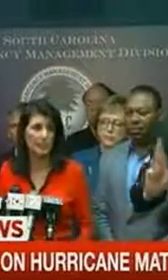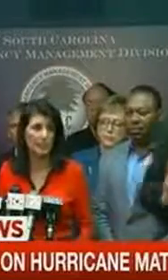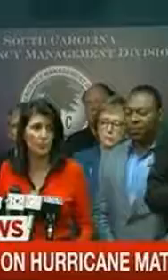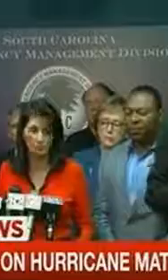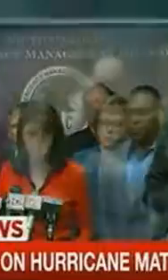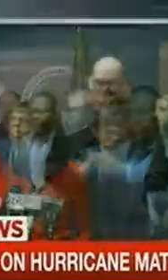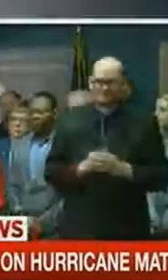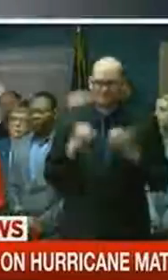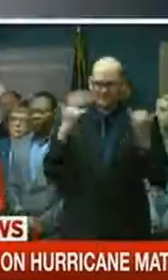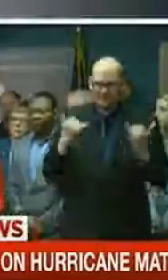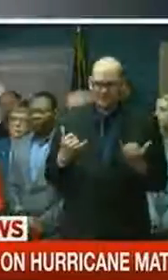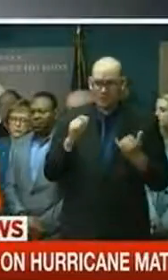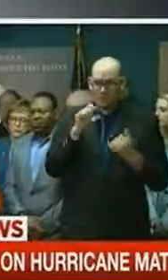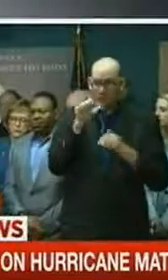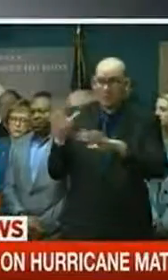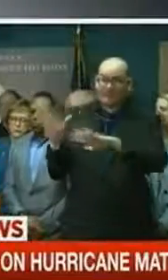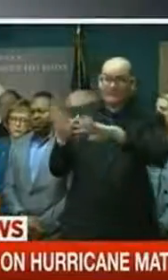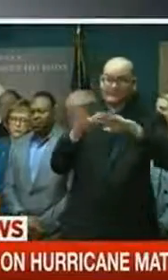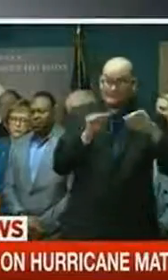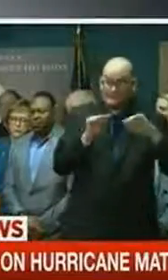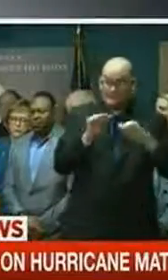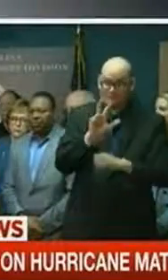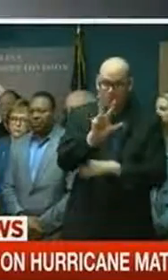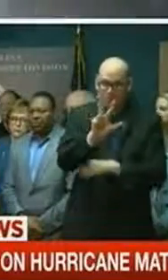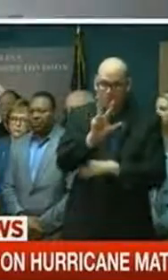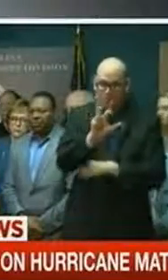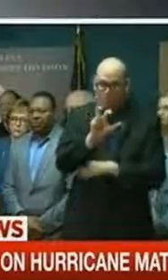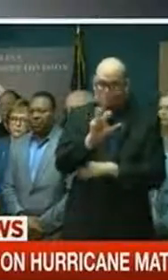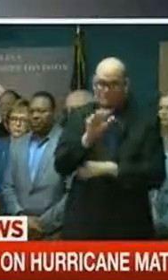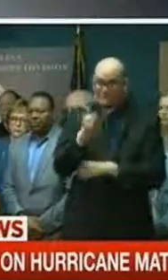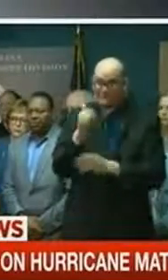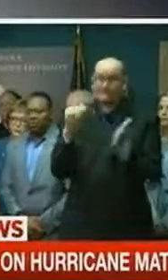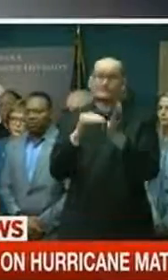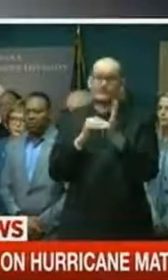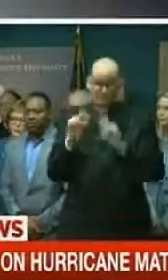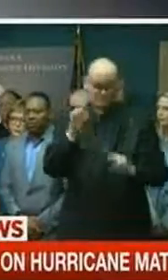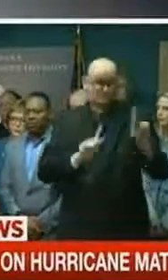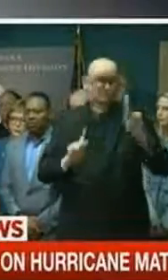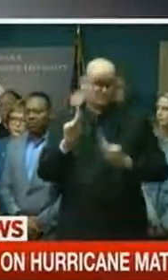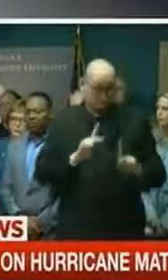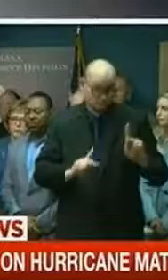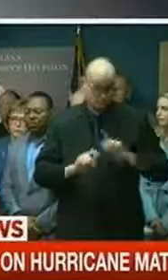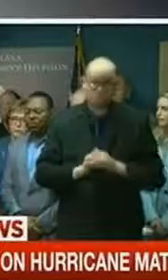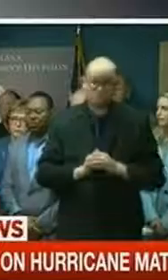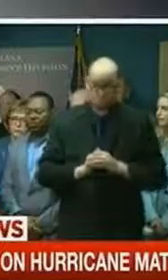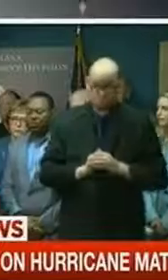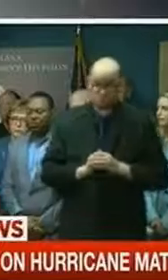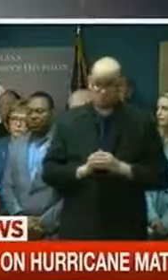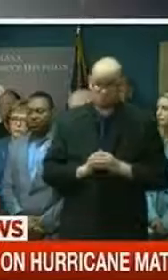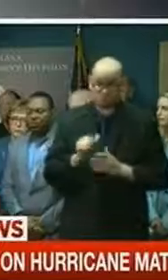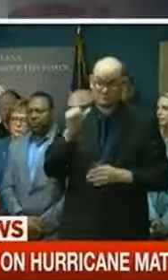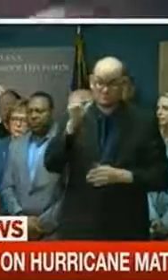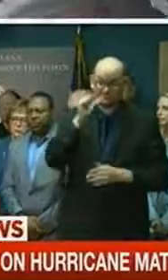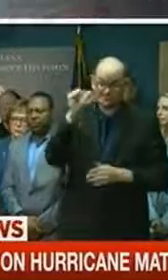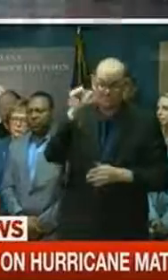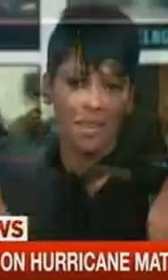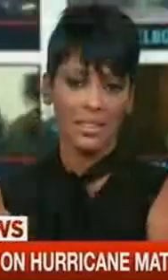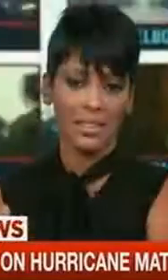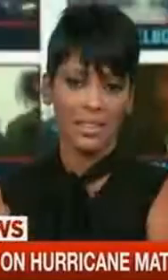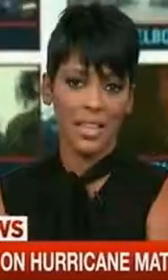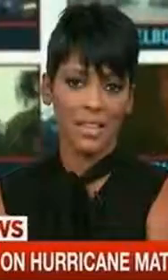listening into Governor Nikki Haley, South Carolina, after an update on Hurricane Matthew now puts